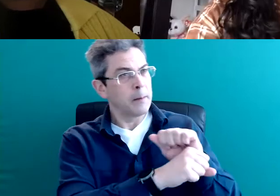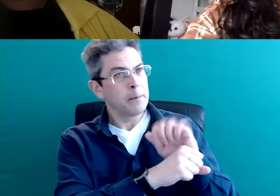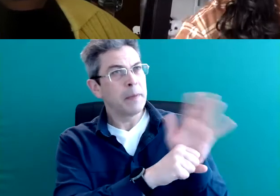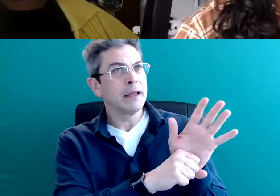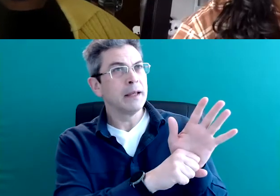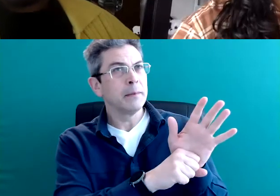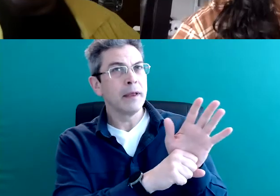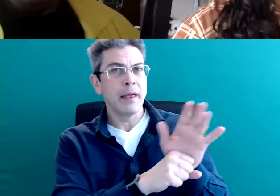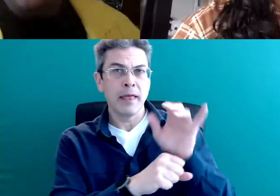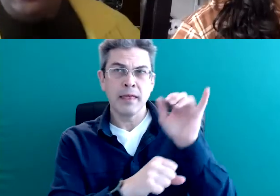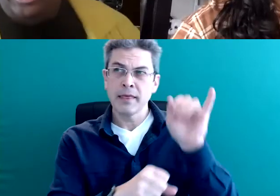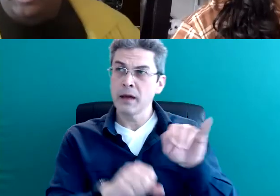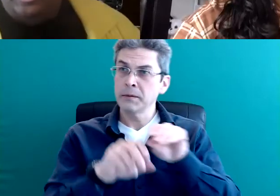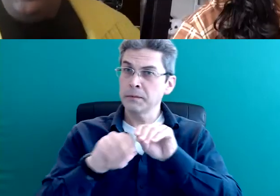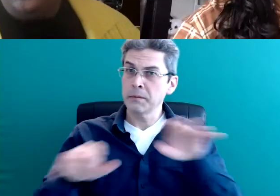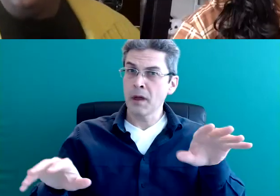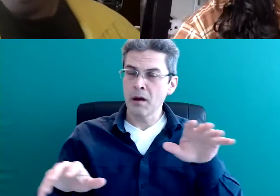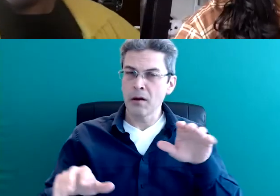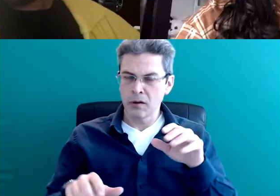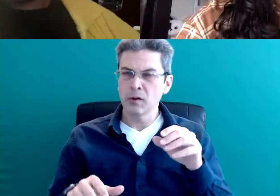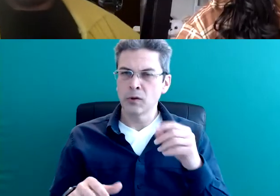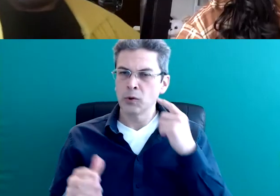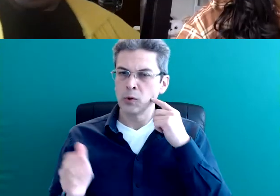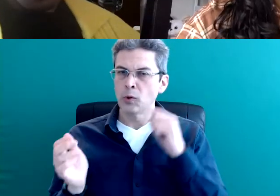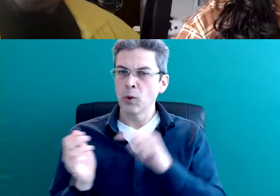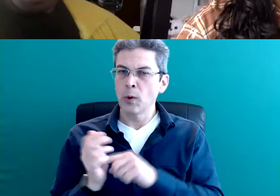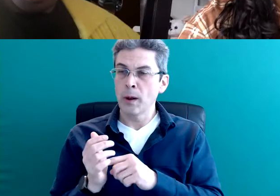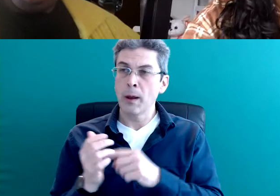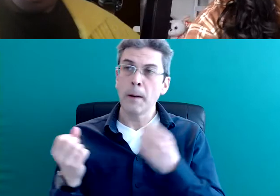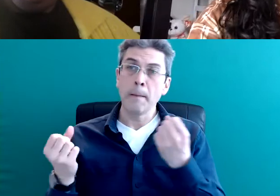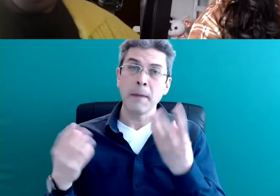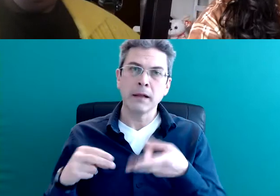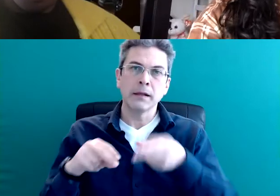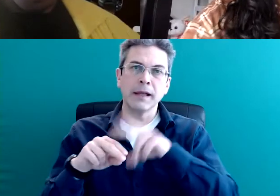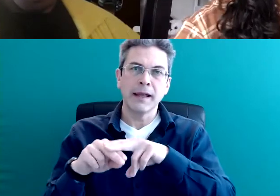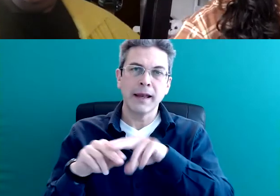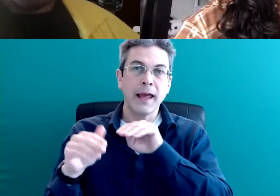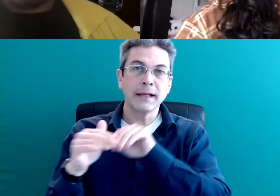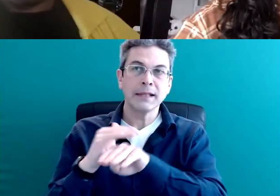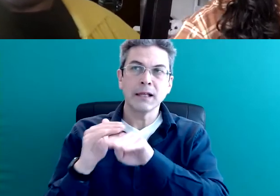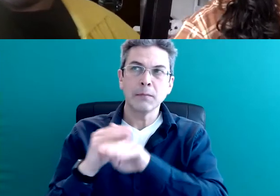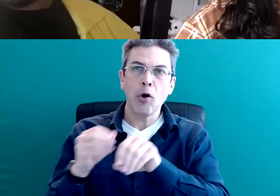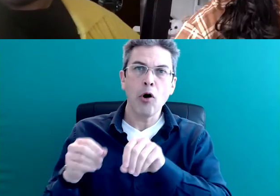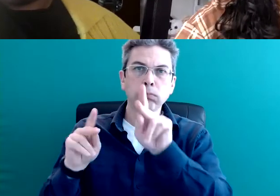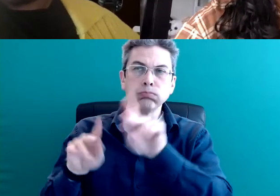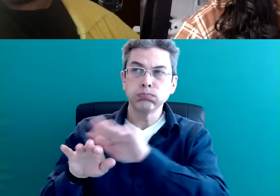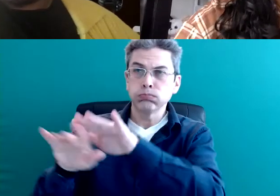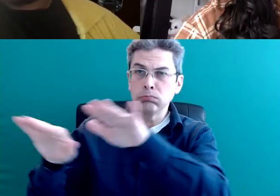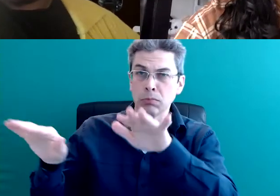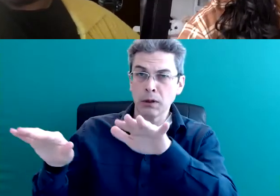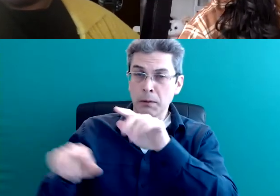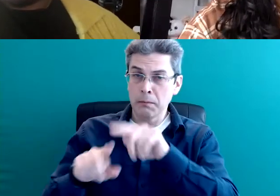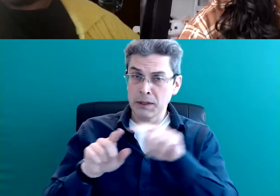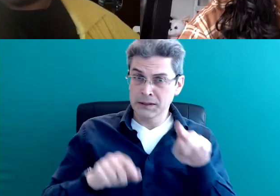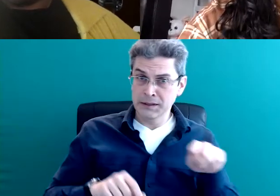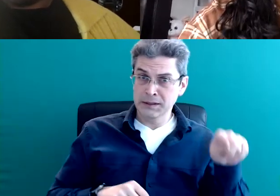which a lot of things became accessible all of a sudden. But for a lot of disabled people who were like really on borderline